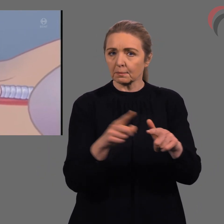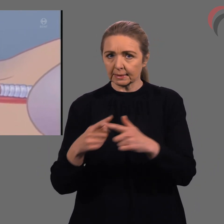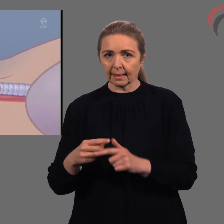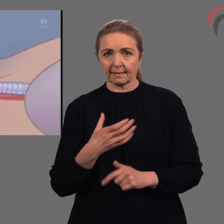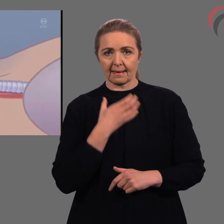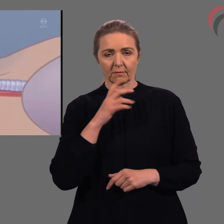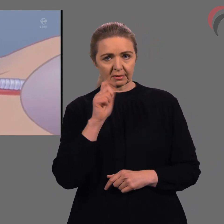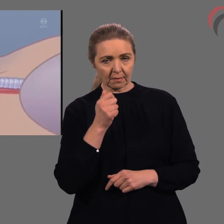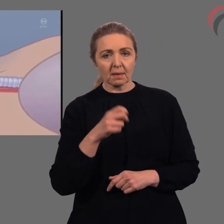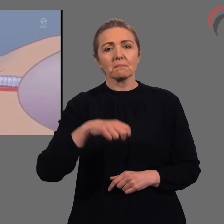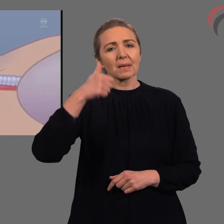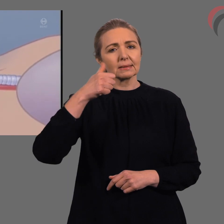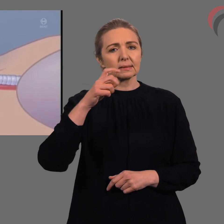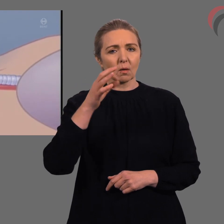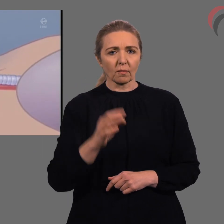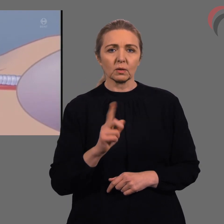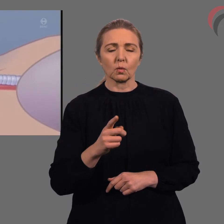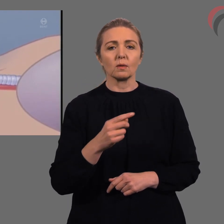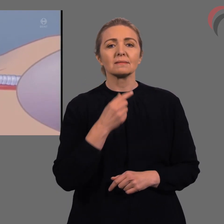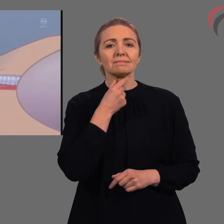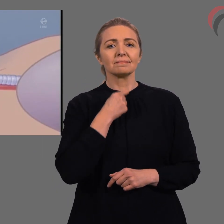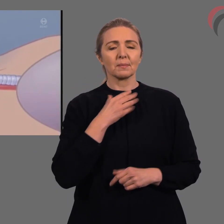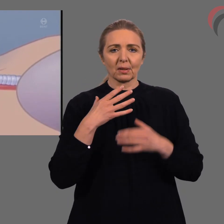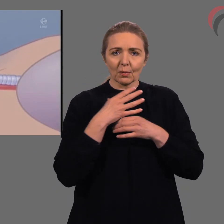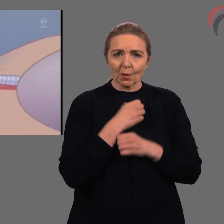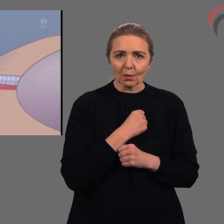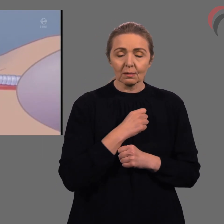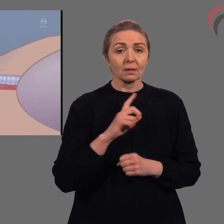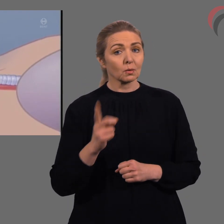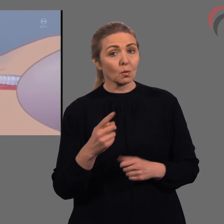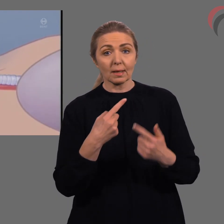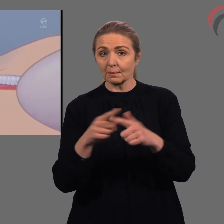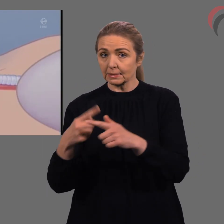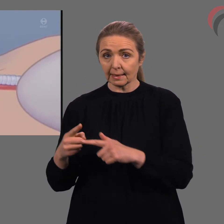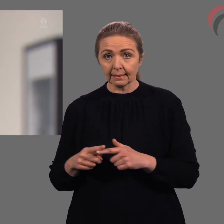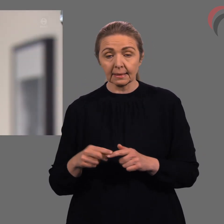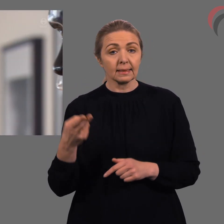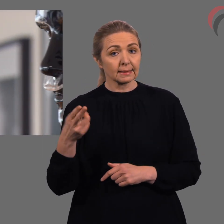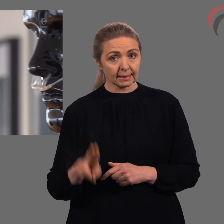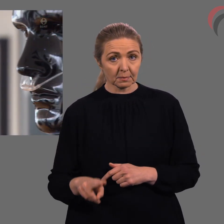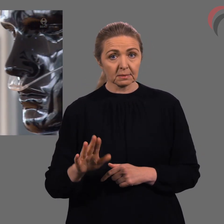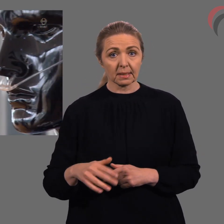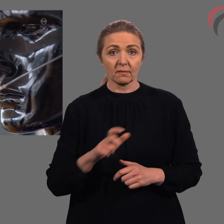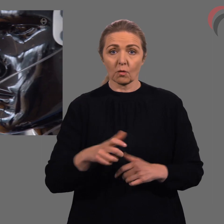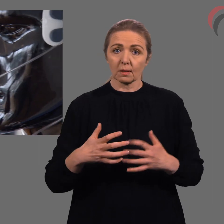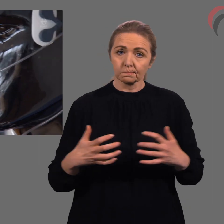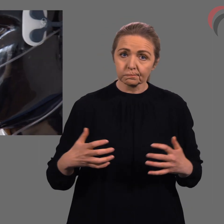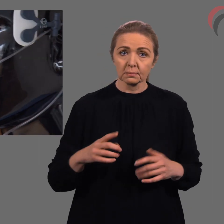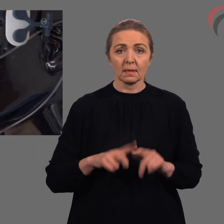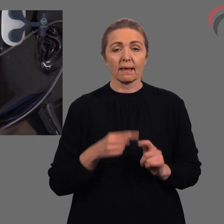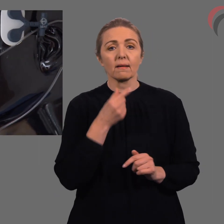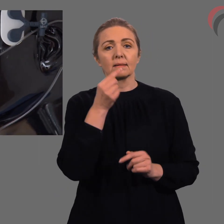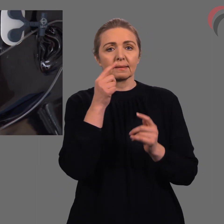orsakað kæfisvefn en algengasti þrengingar í öndunarvegi sem getur stafað af ýmsum ástæðum, svo sem ofþyngd,